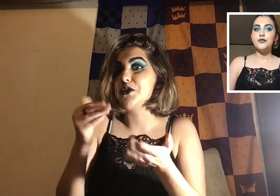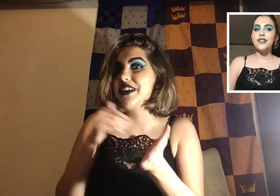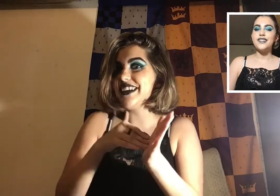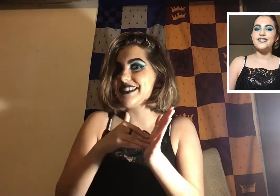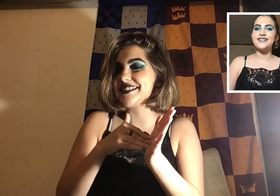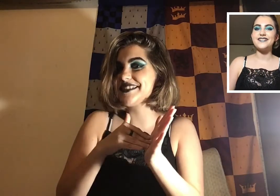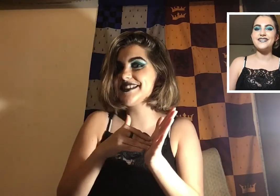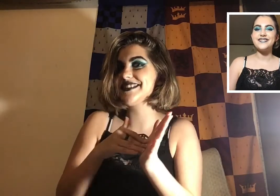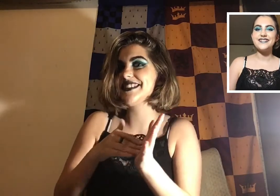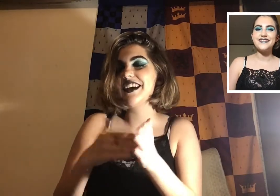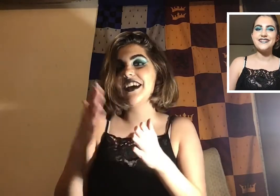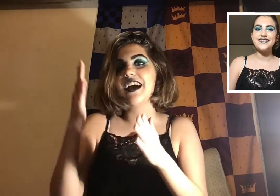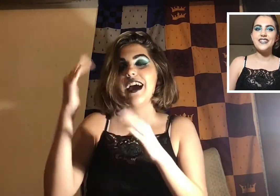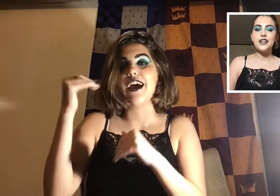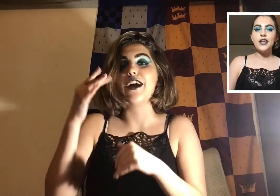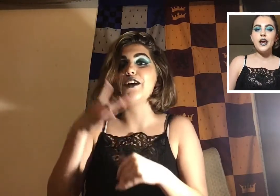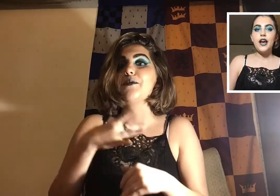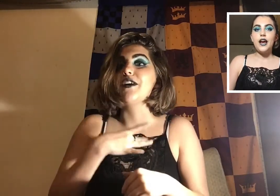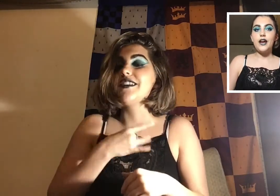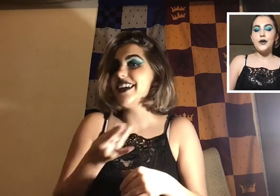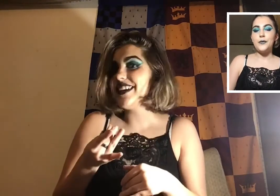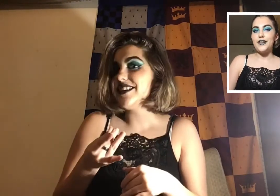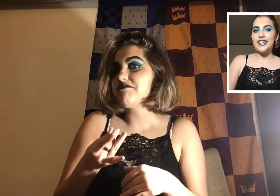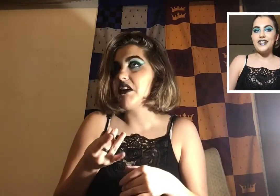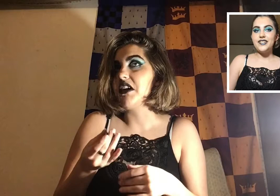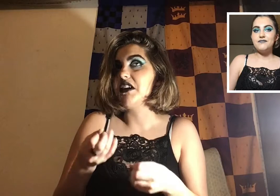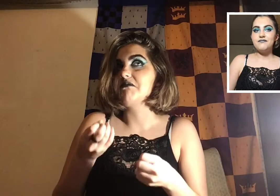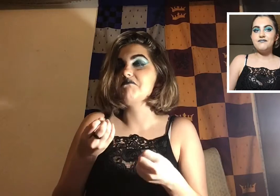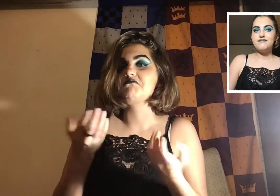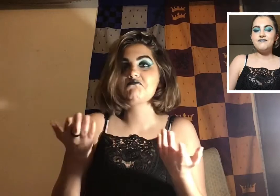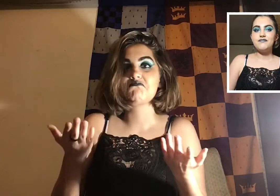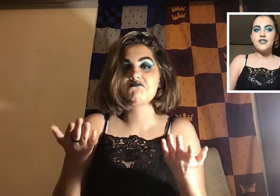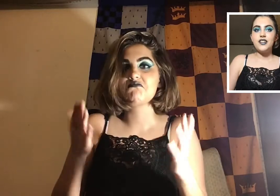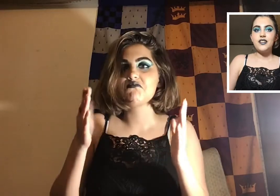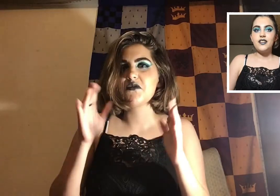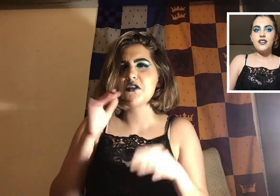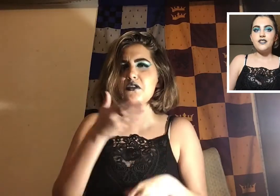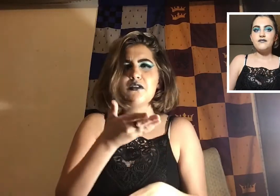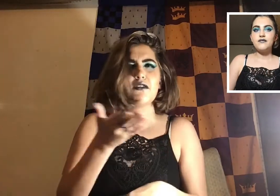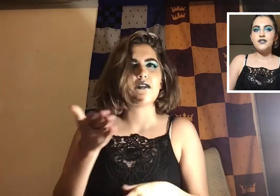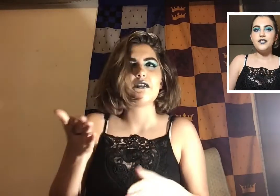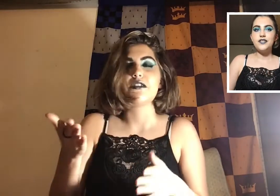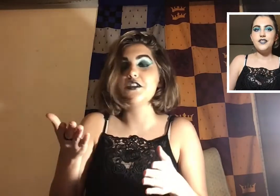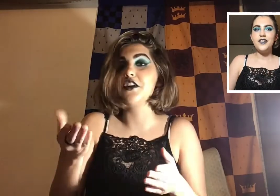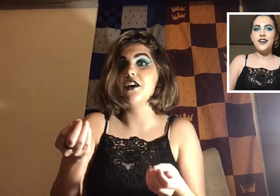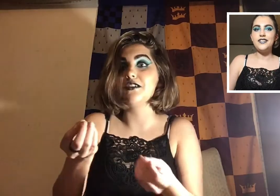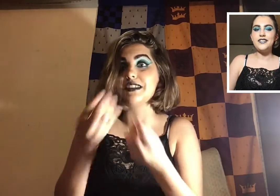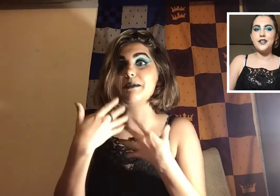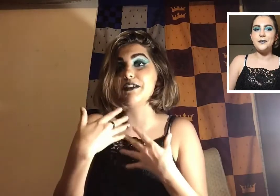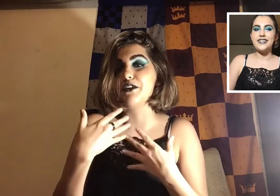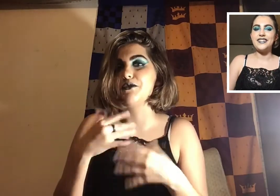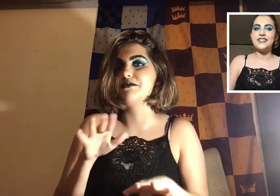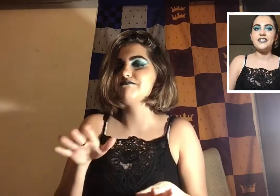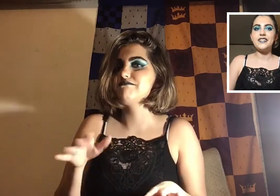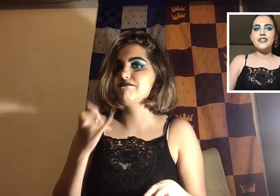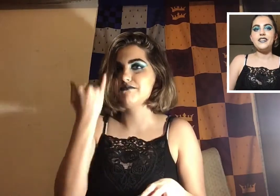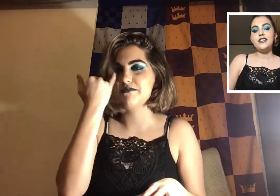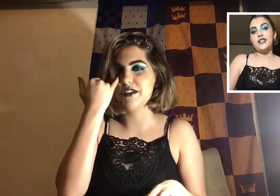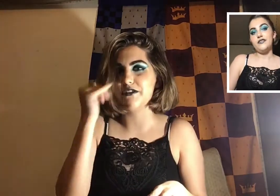again. I hope y'all like it, and y'all tell me if you